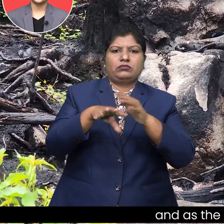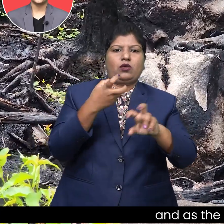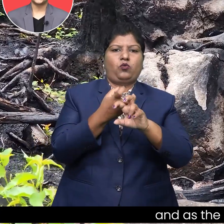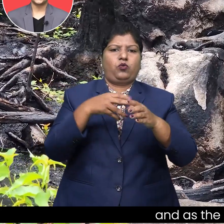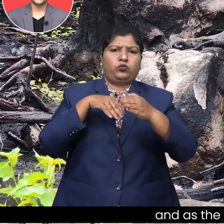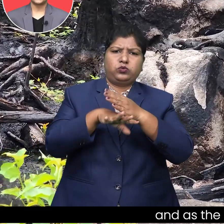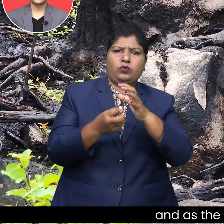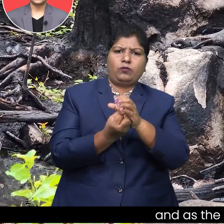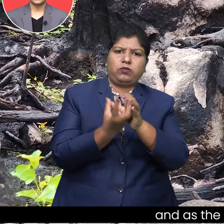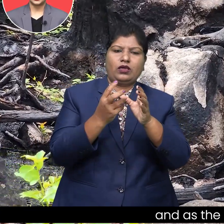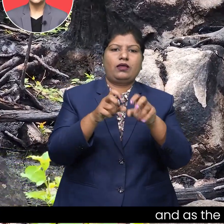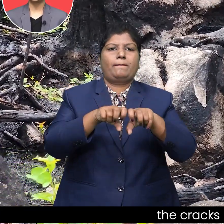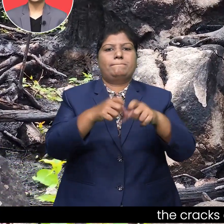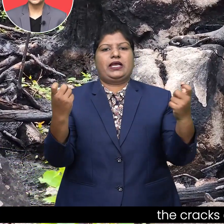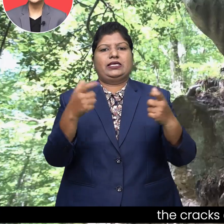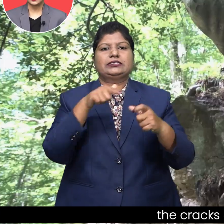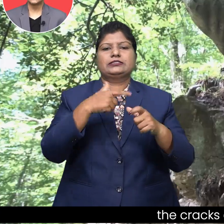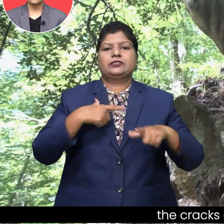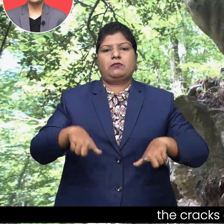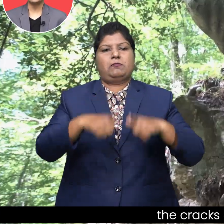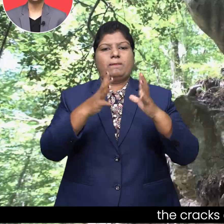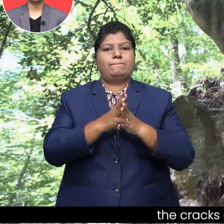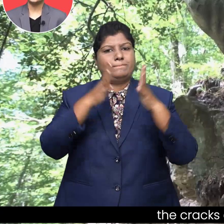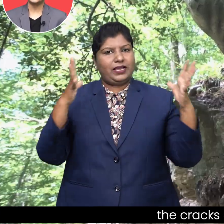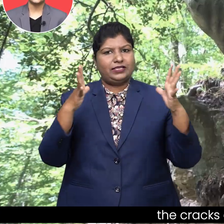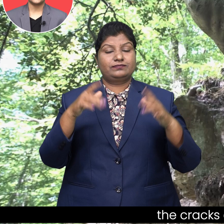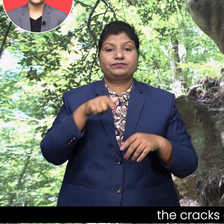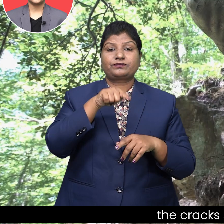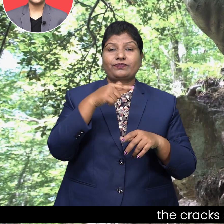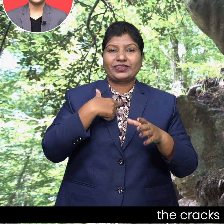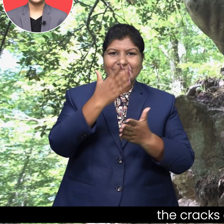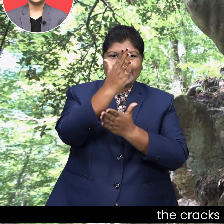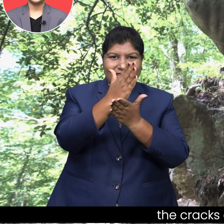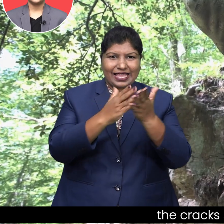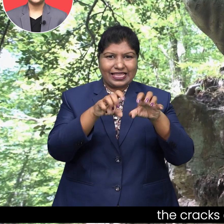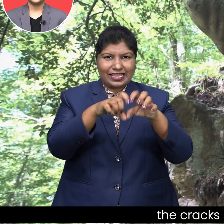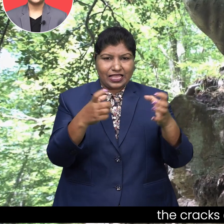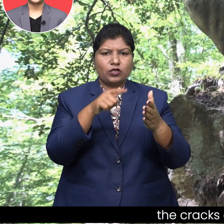bigger, the cracks are forced bigger.